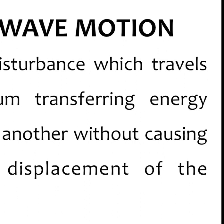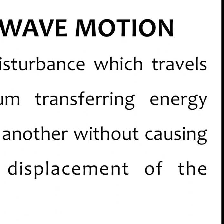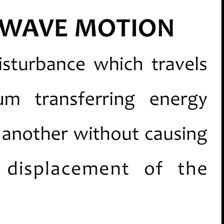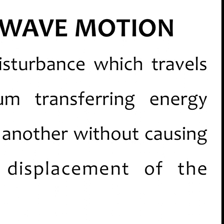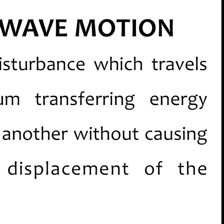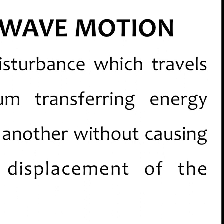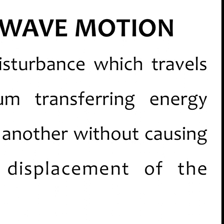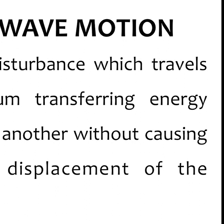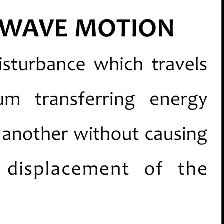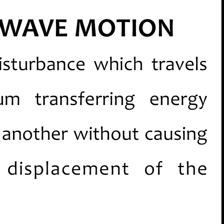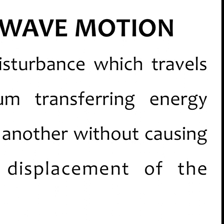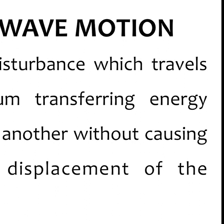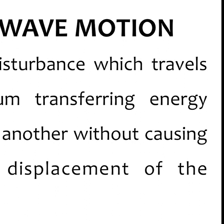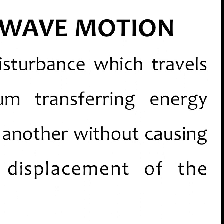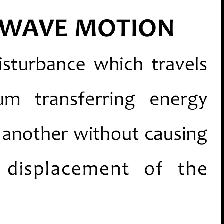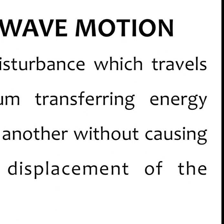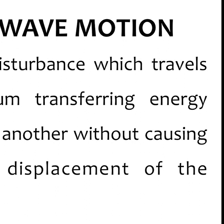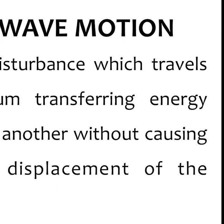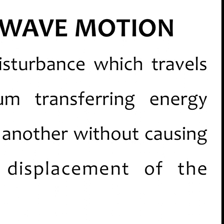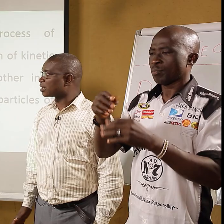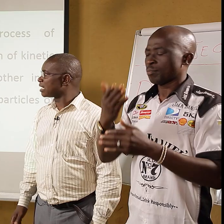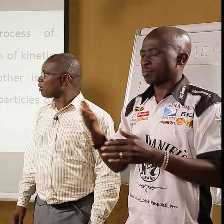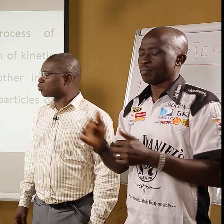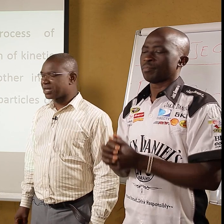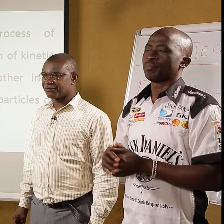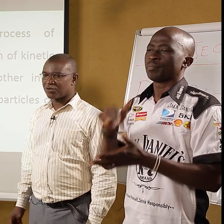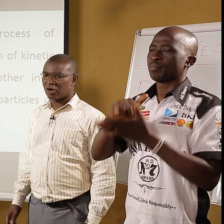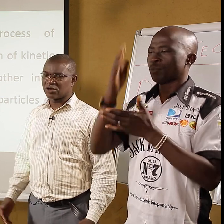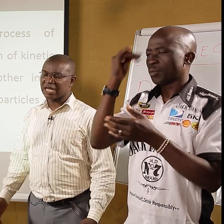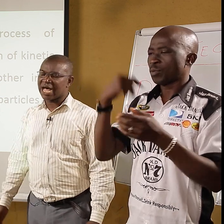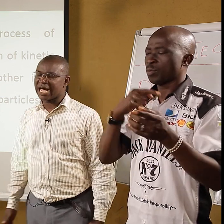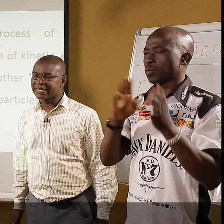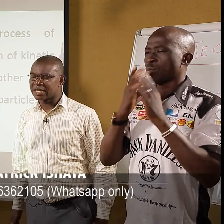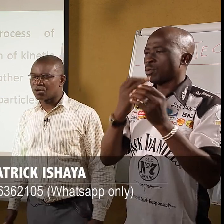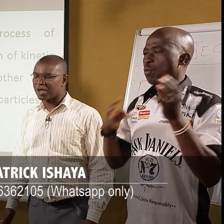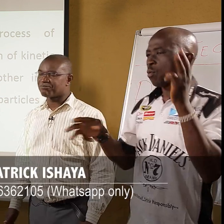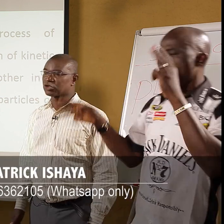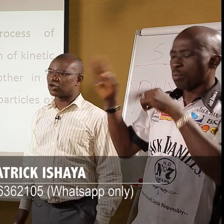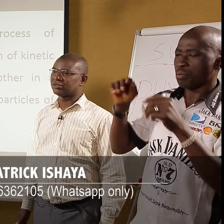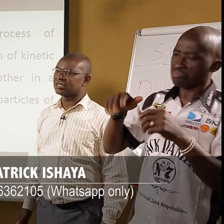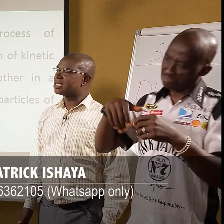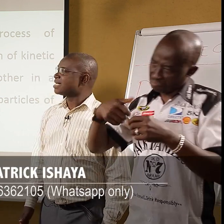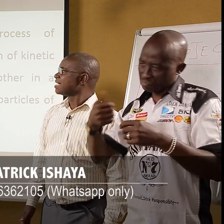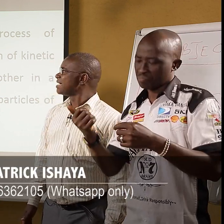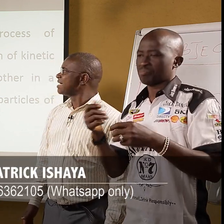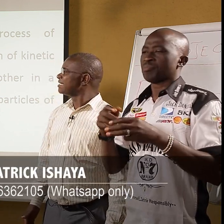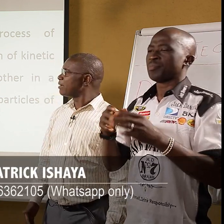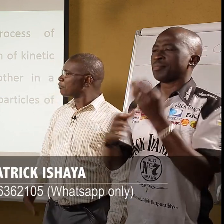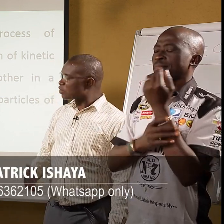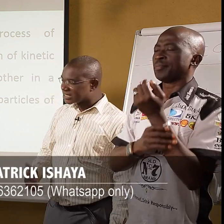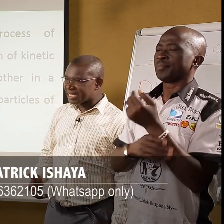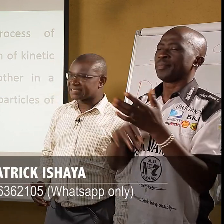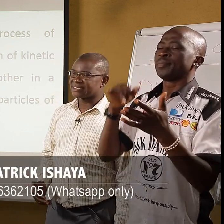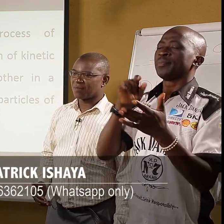or of the particles of the medium. And that is why we are talking about wave. On the other hand, wave motion is